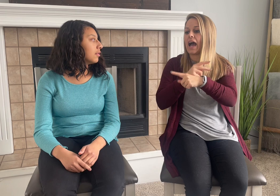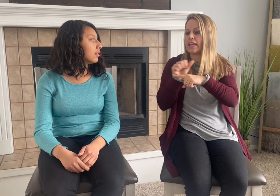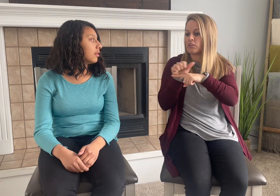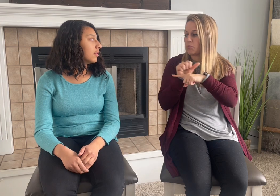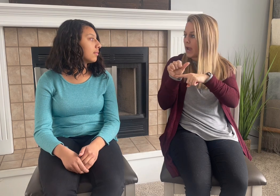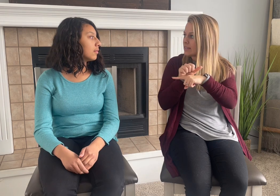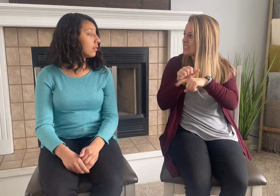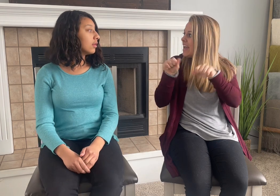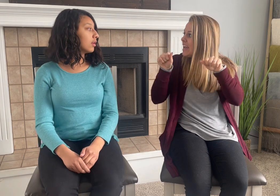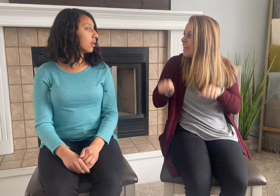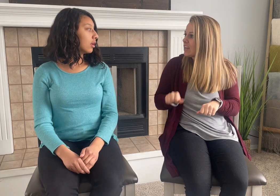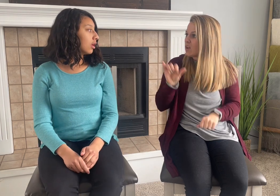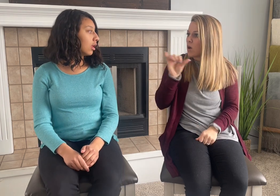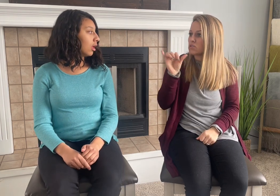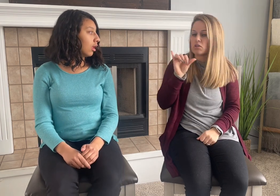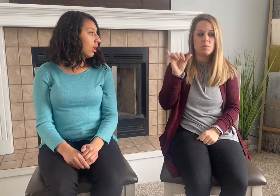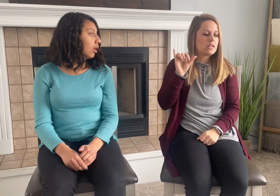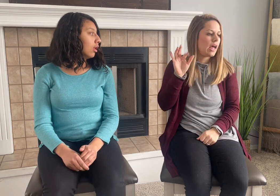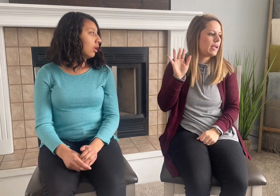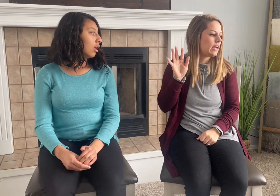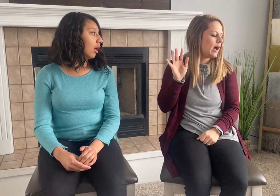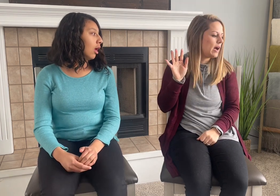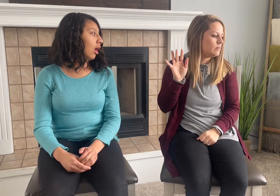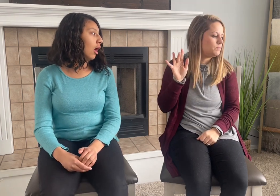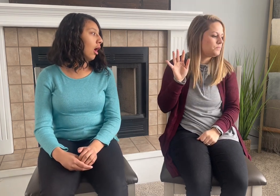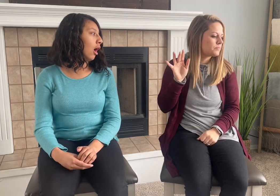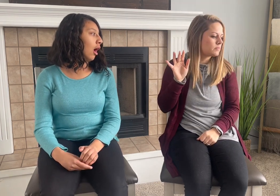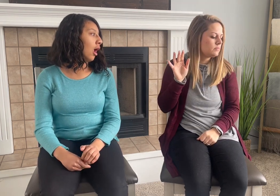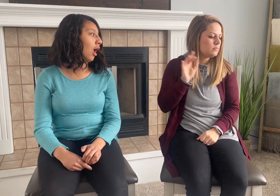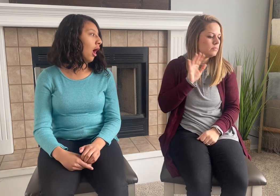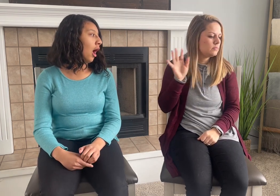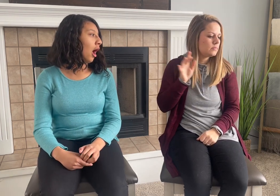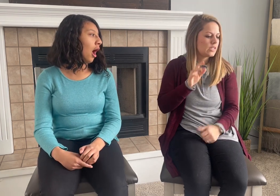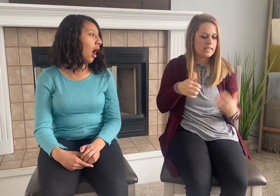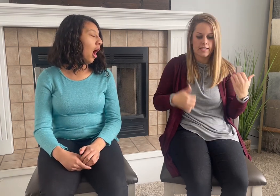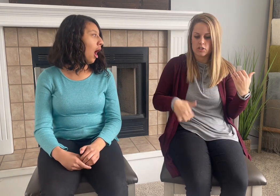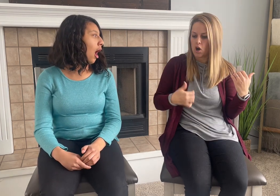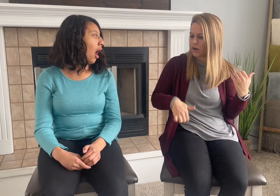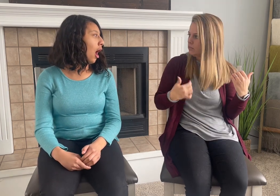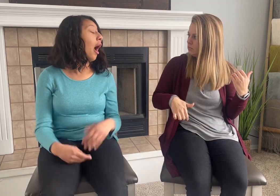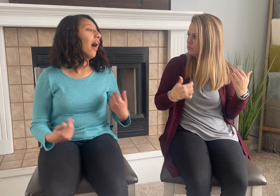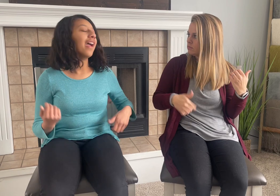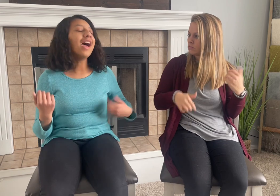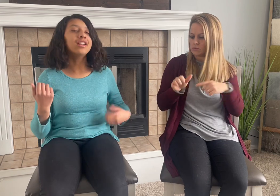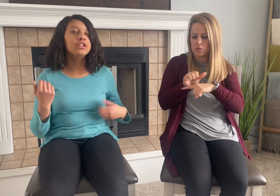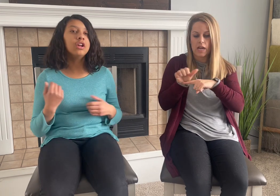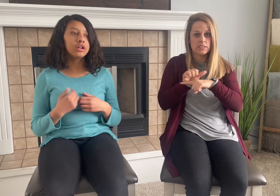kind of practice. It could also be like, um, like guitar practice,